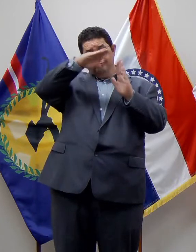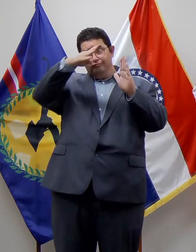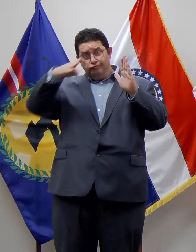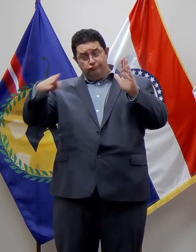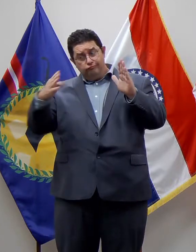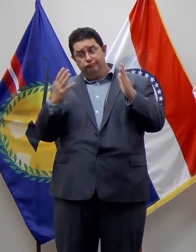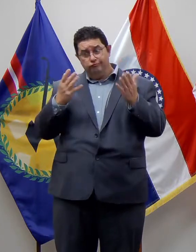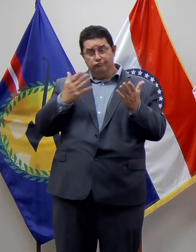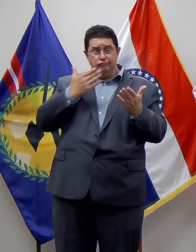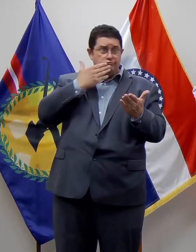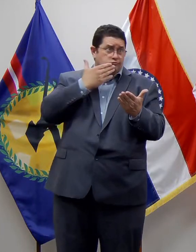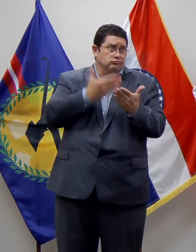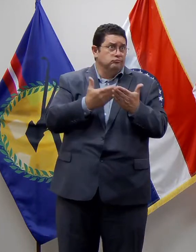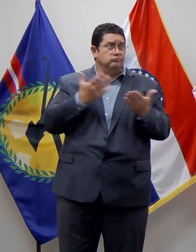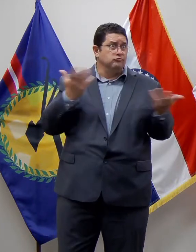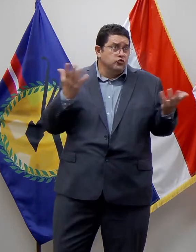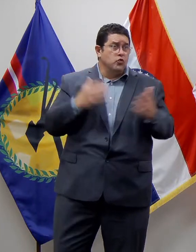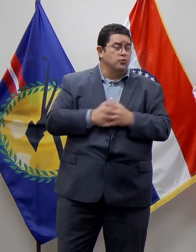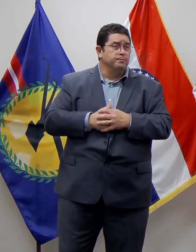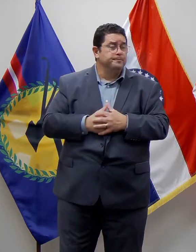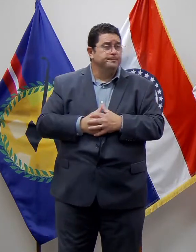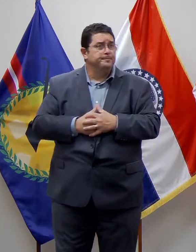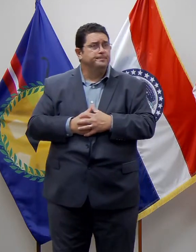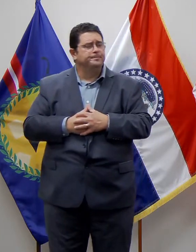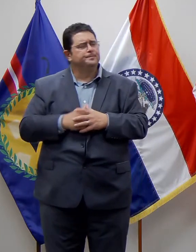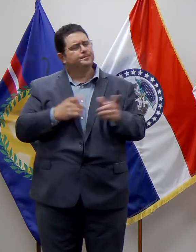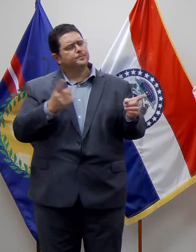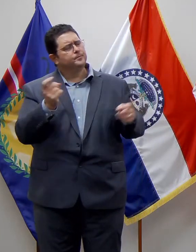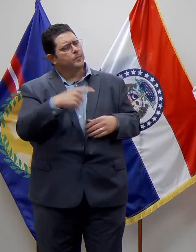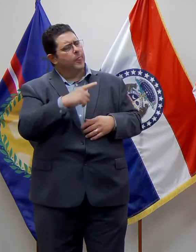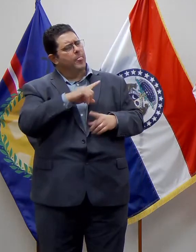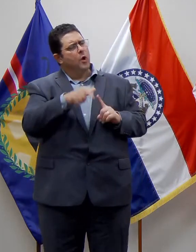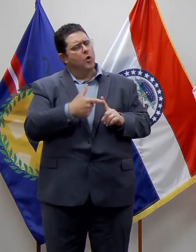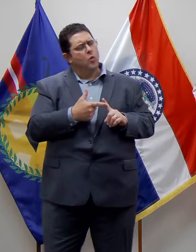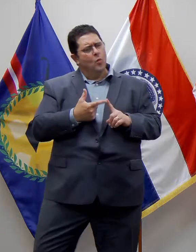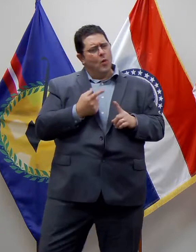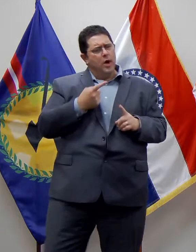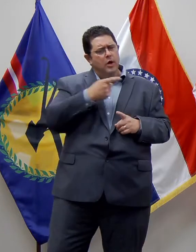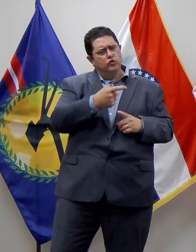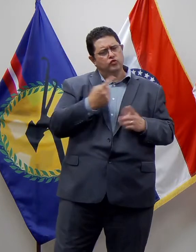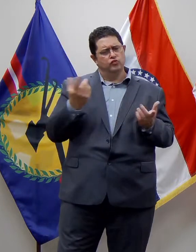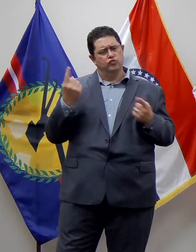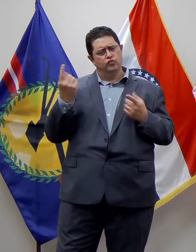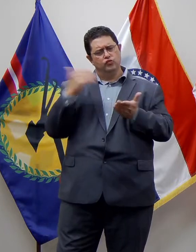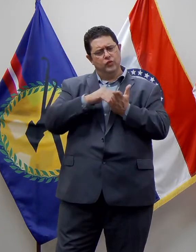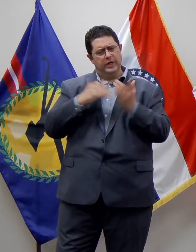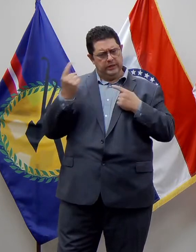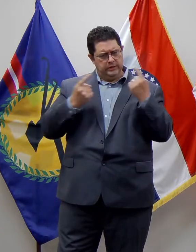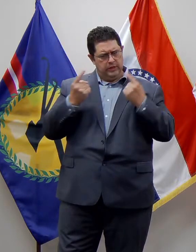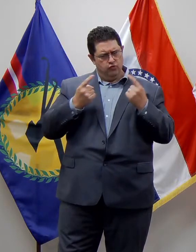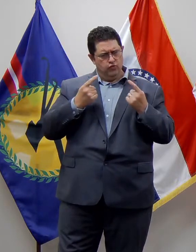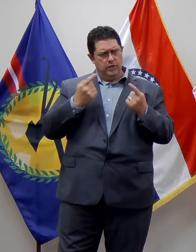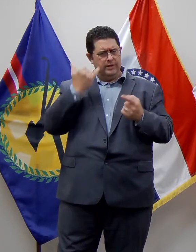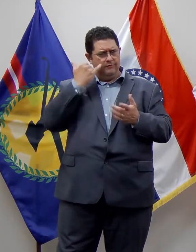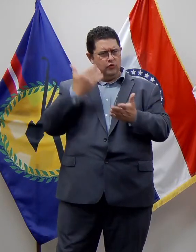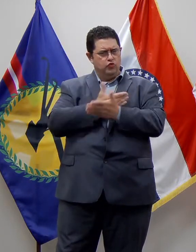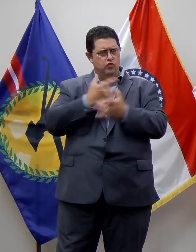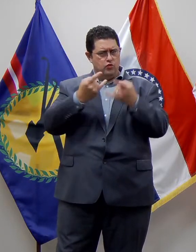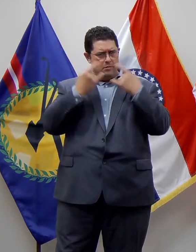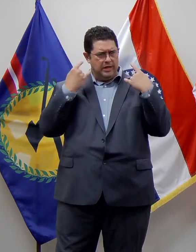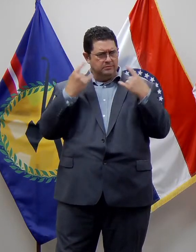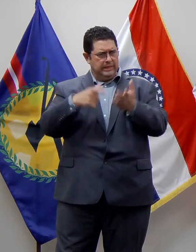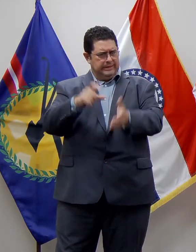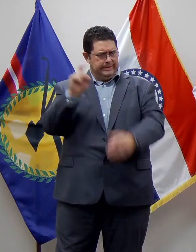leadership. Could there, when it comes to reconsidering whether a mask mandate is necessary, is